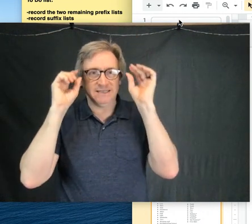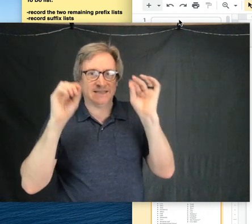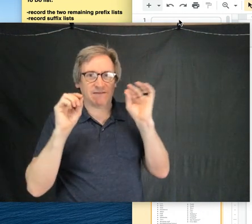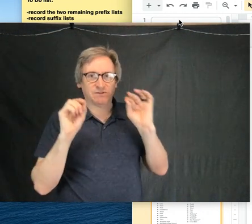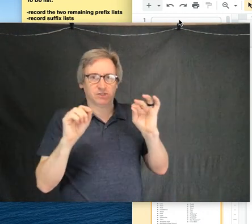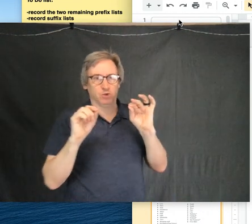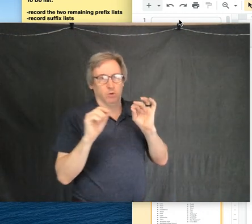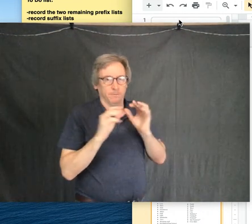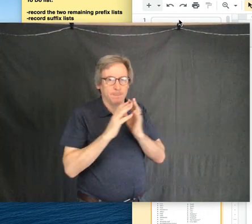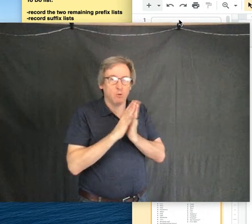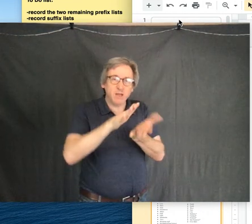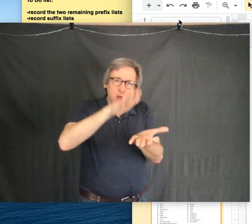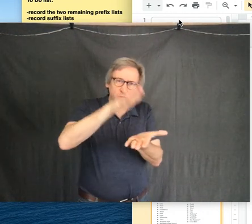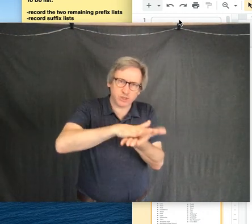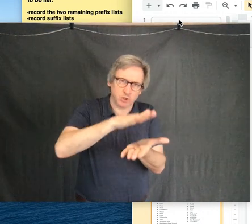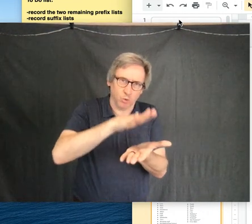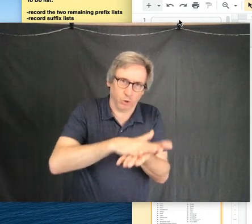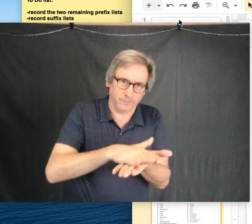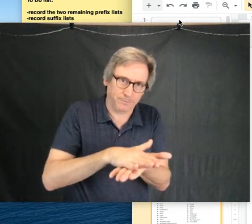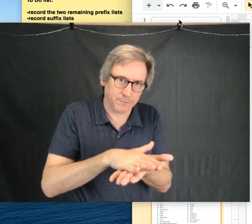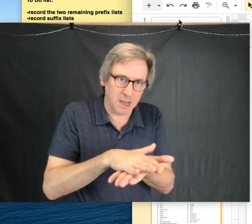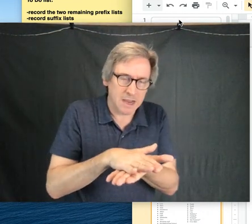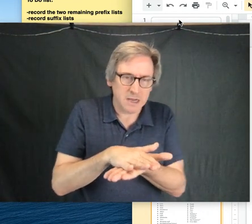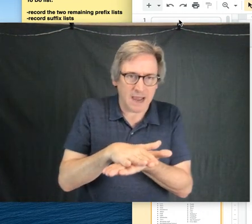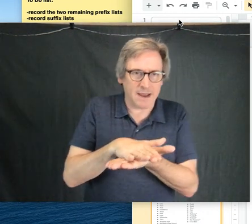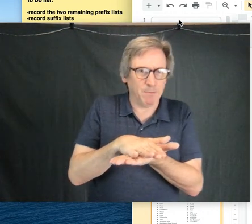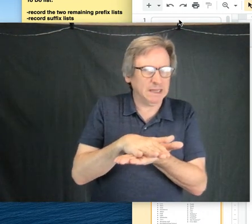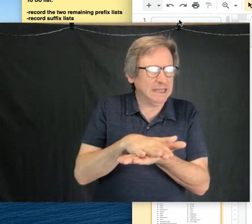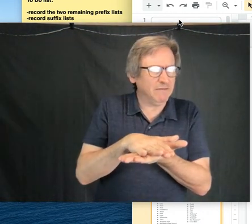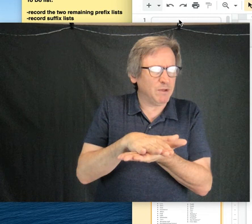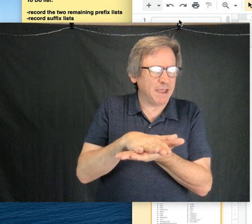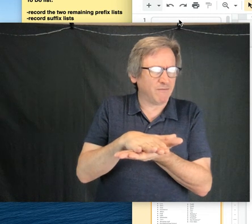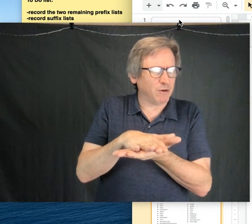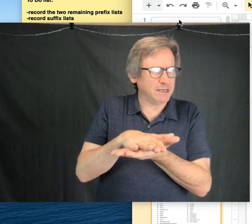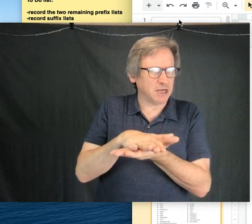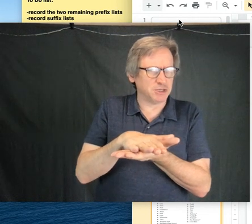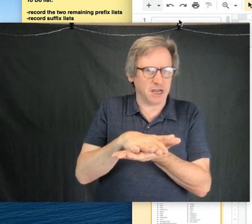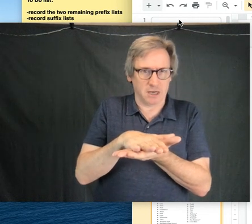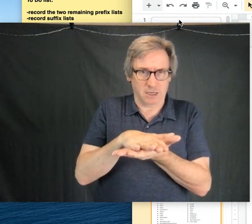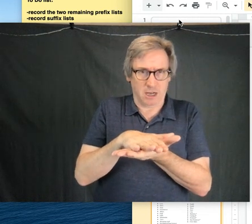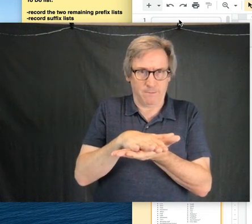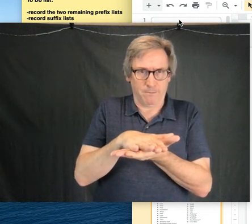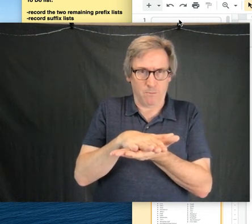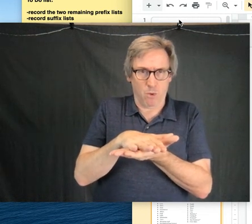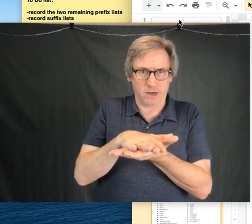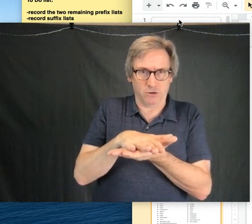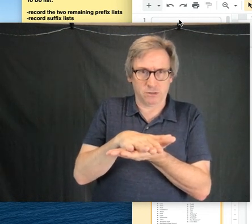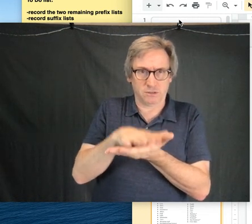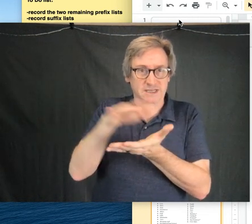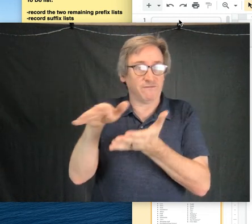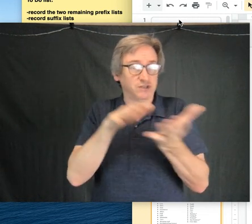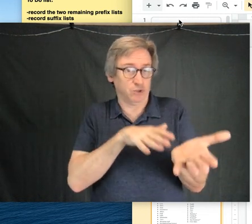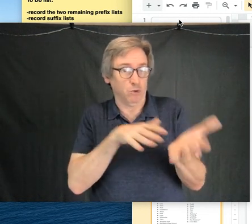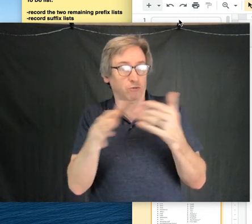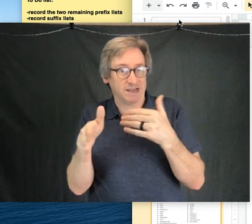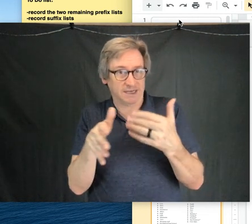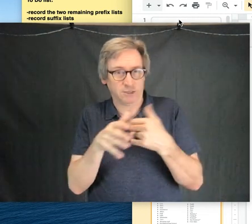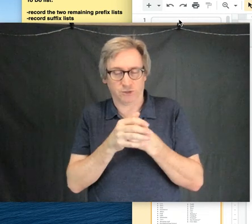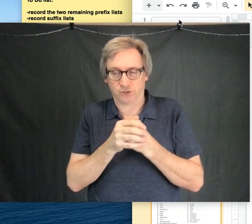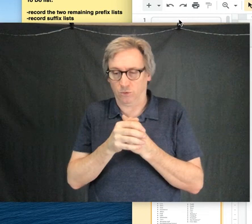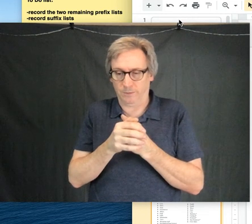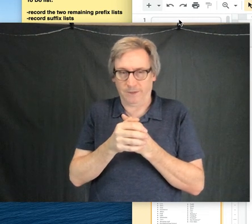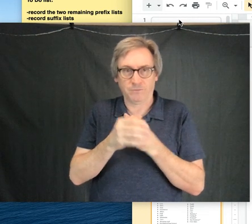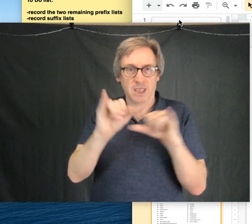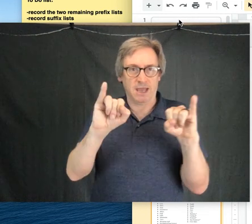Residential and deaf school. We know school, and I believe we may have already touched on what deaf school,